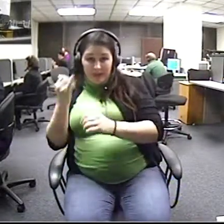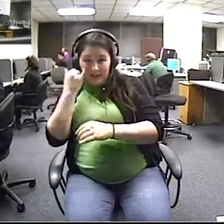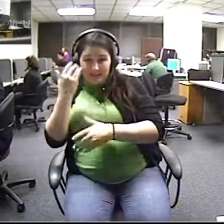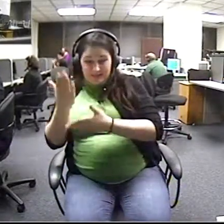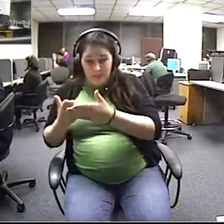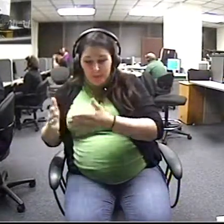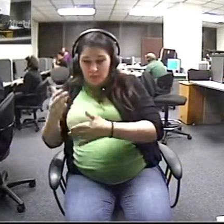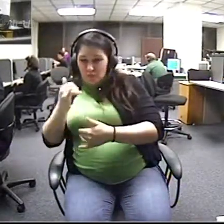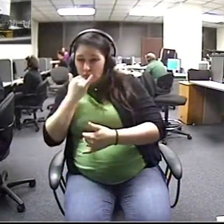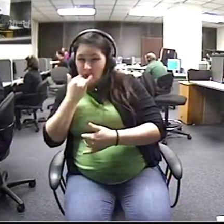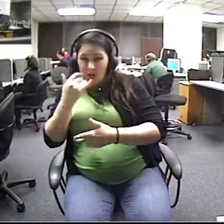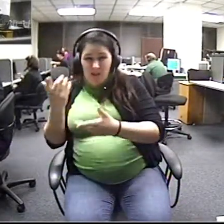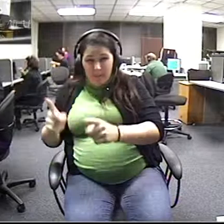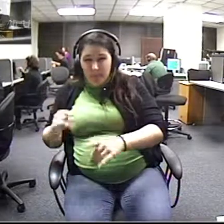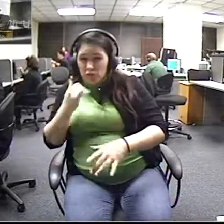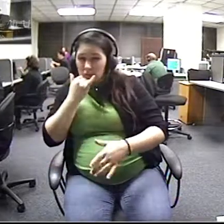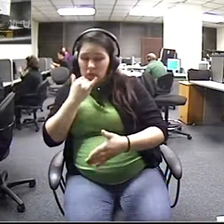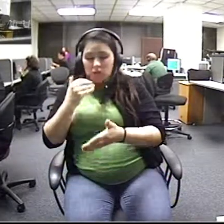Judicial checks.